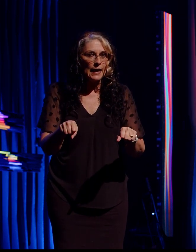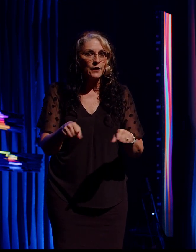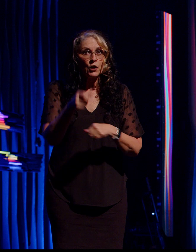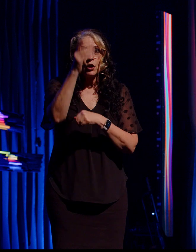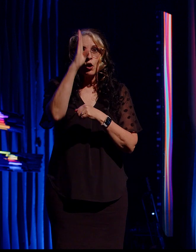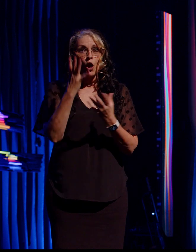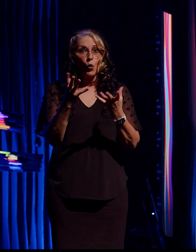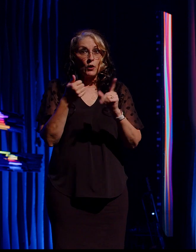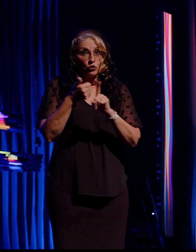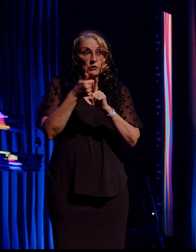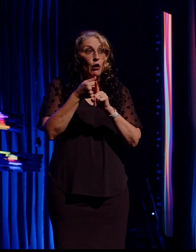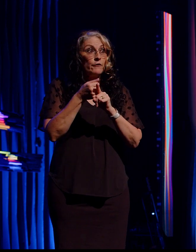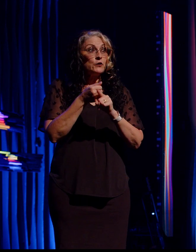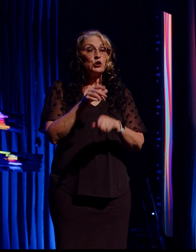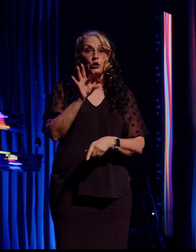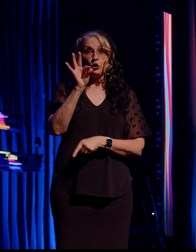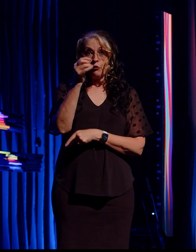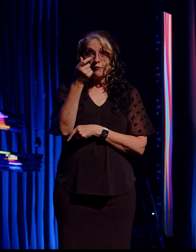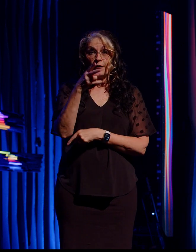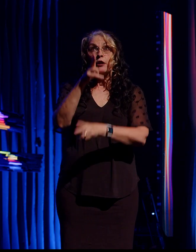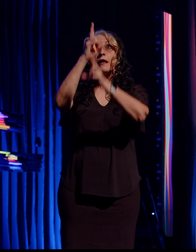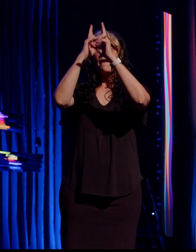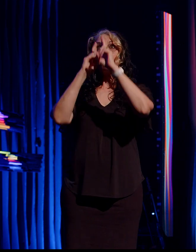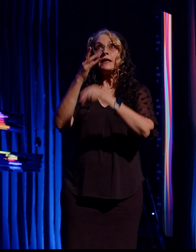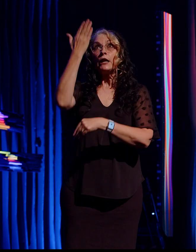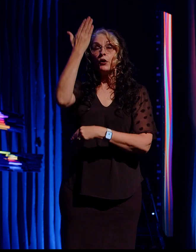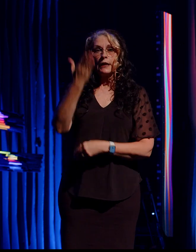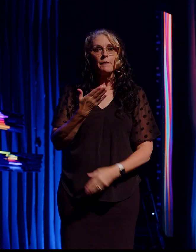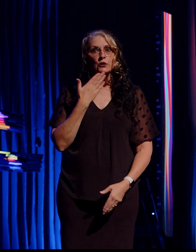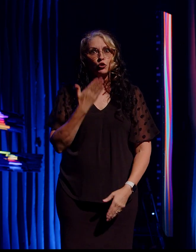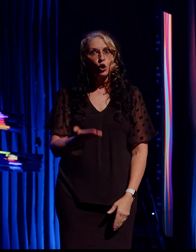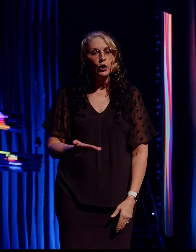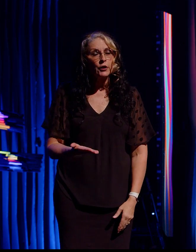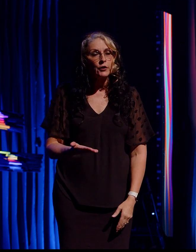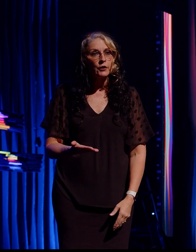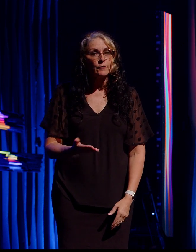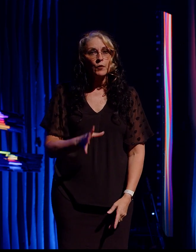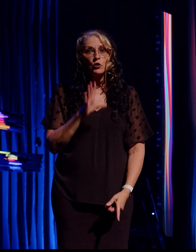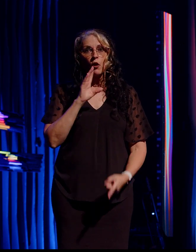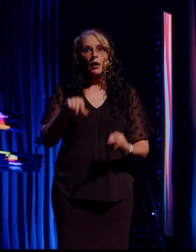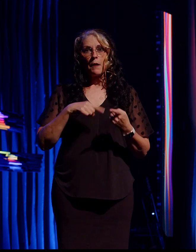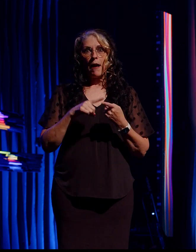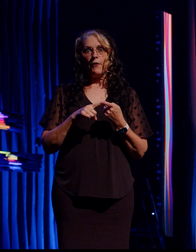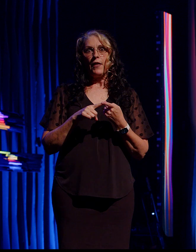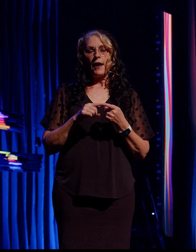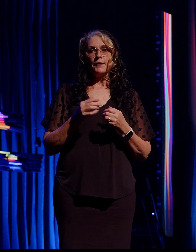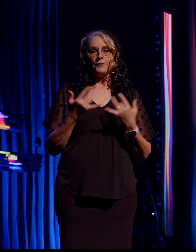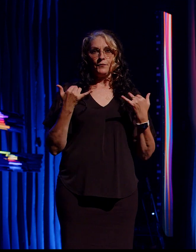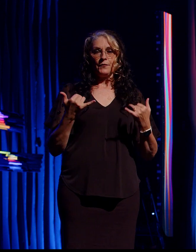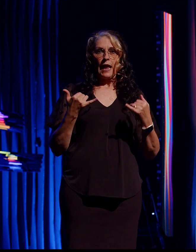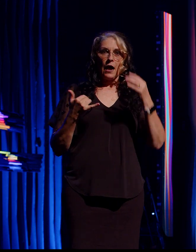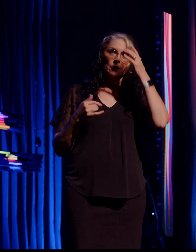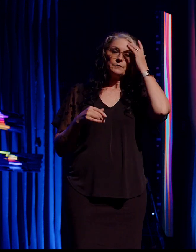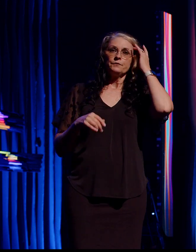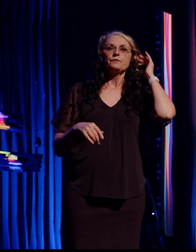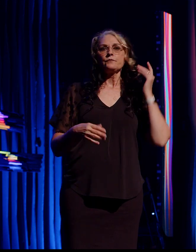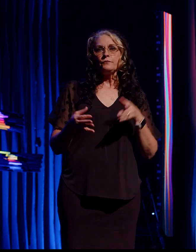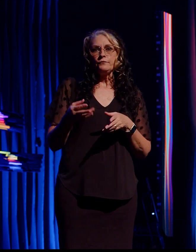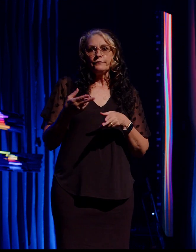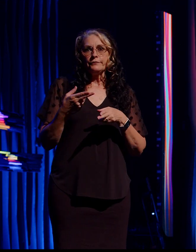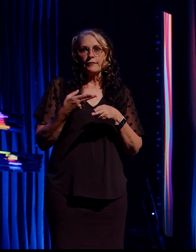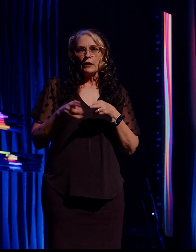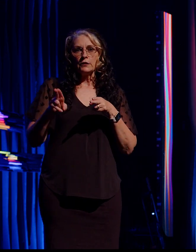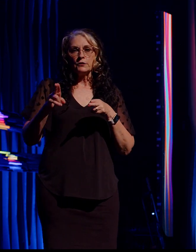God wants you to fear him. And it's a good thing. We're going to talk about that just in a little